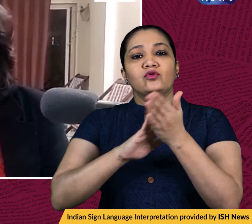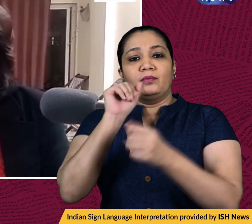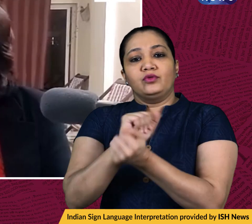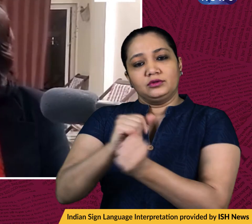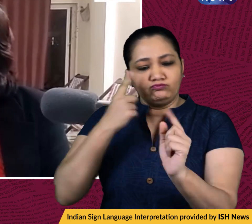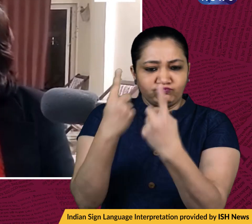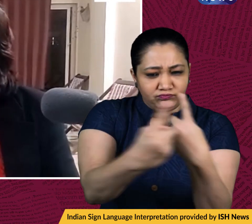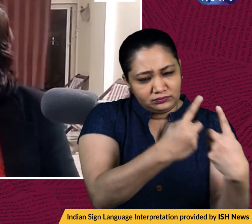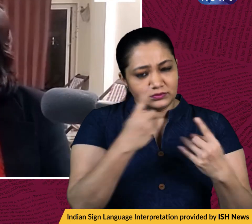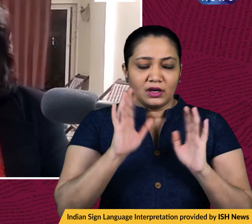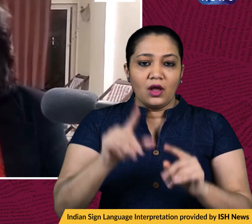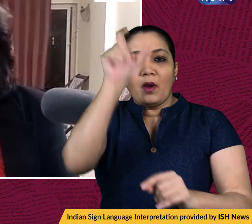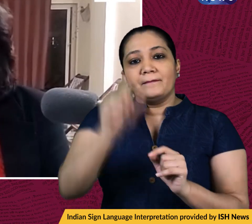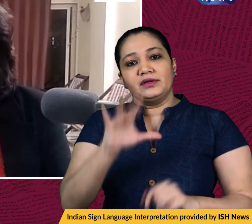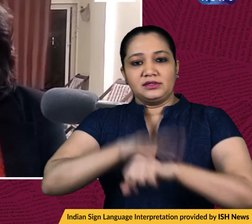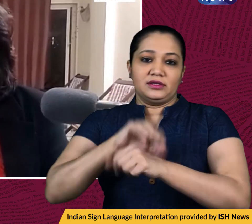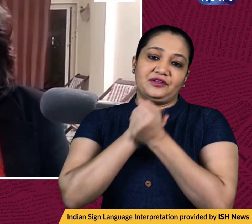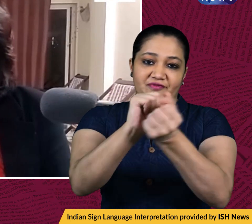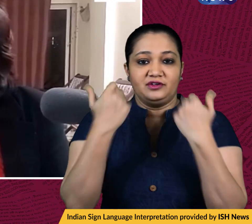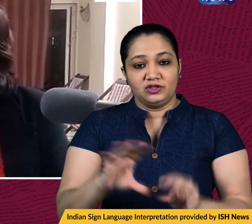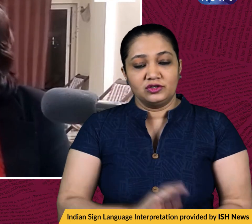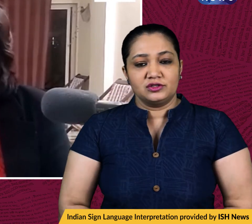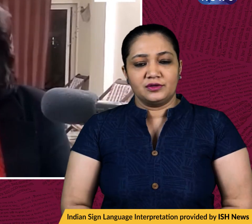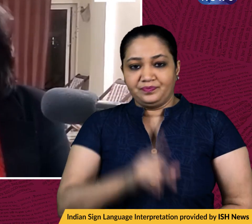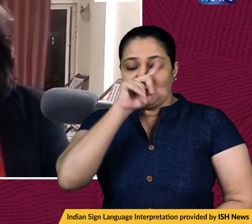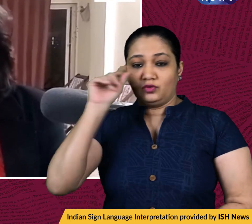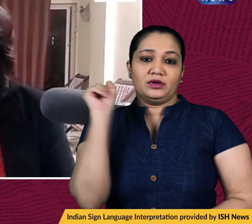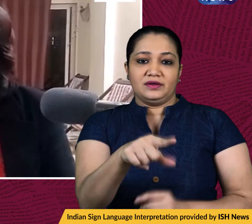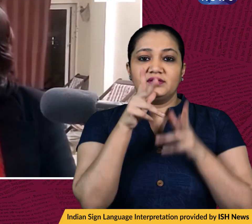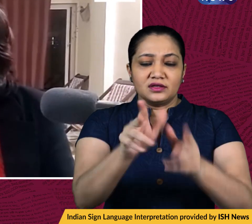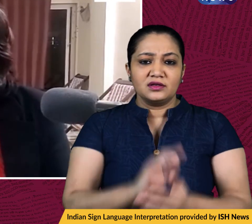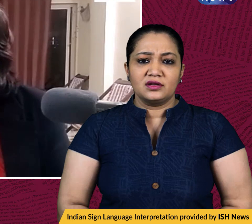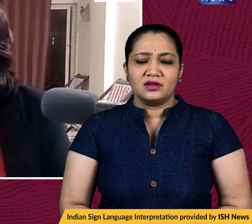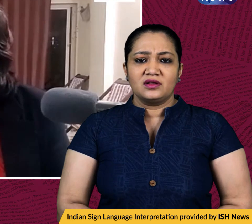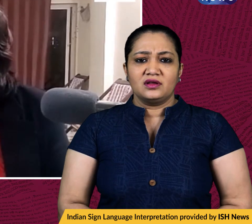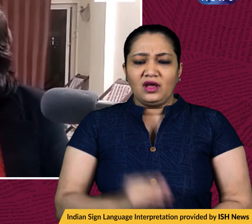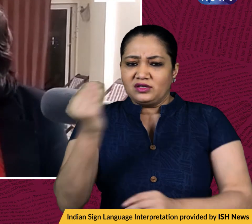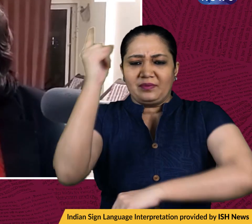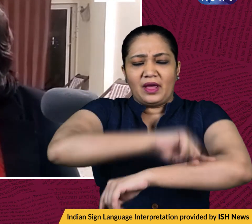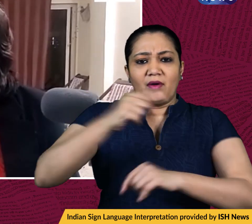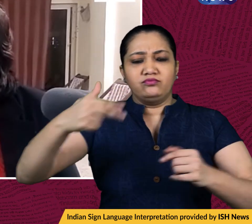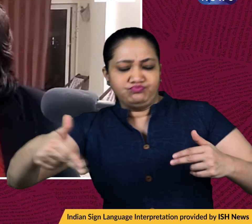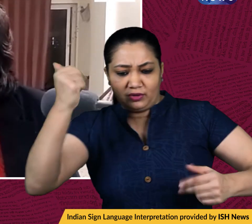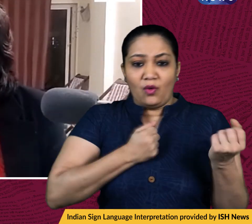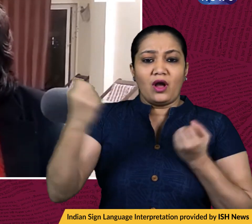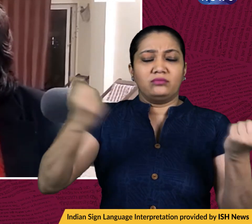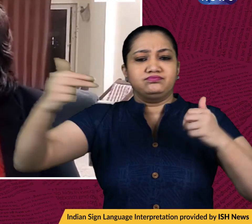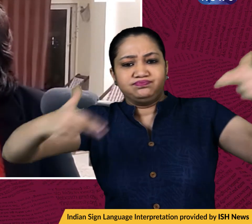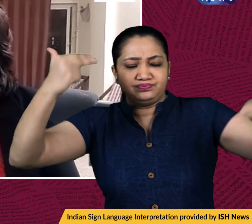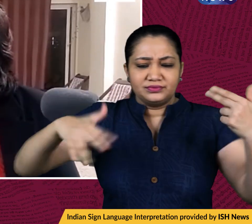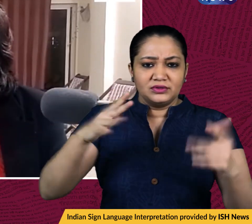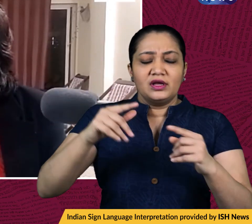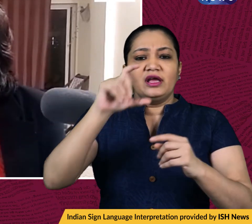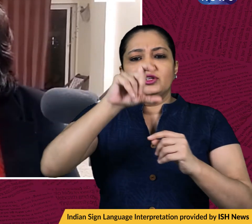Hapur police, and one person has been arrested so far. In a tweet, he said, and I quote, "A while ago, shots were fired at my